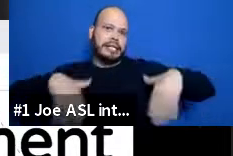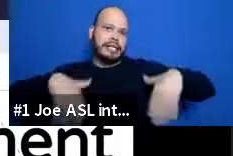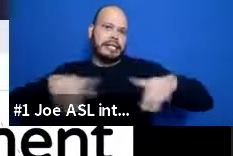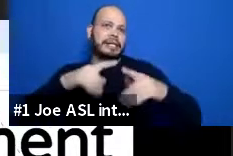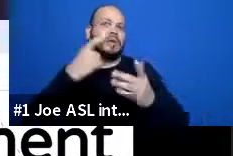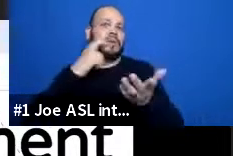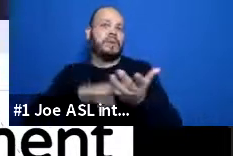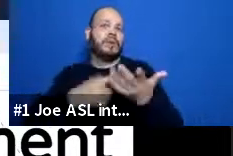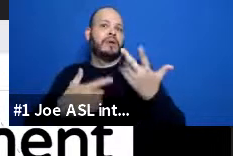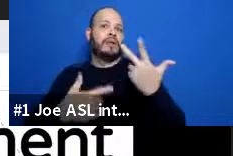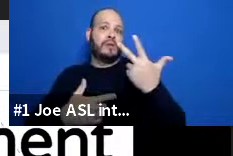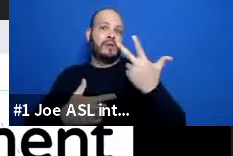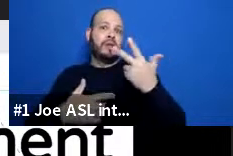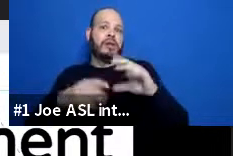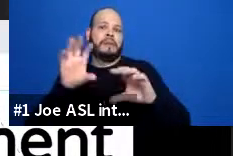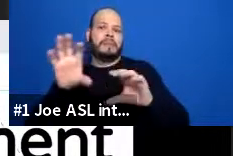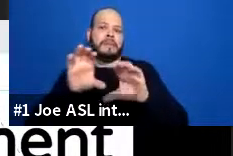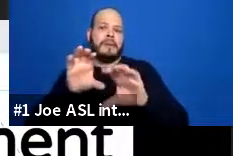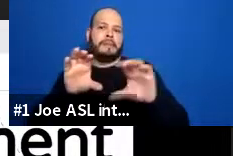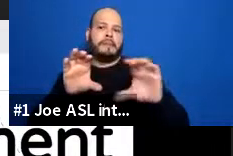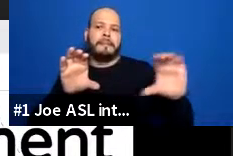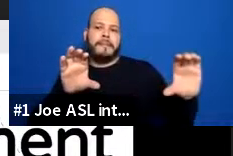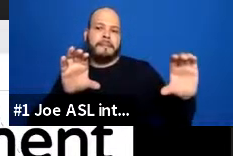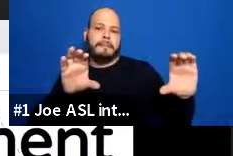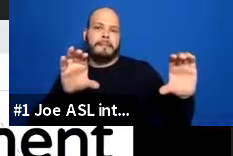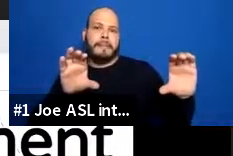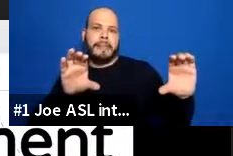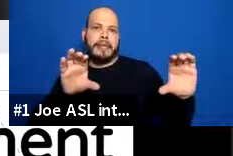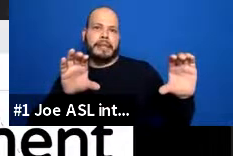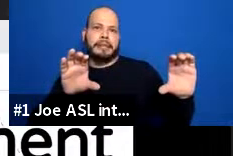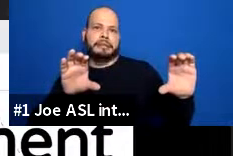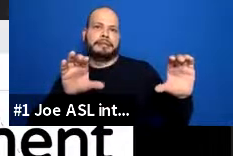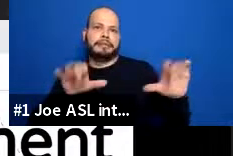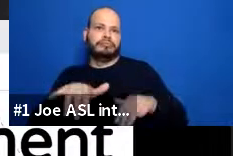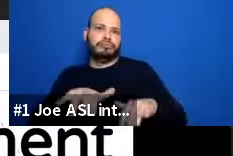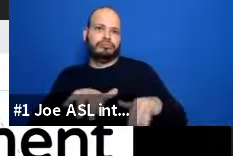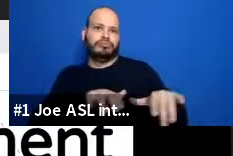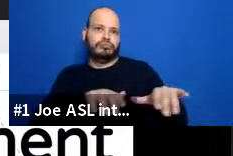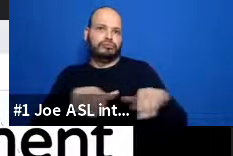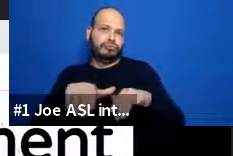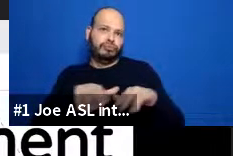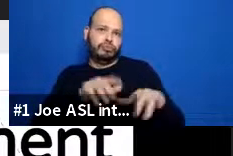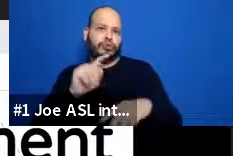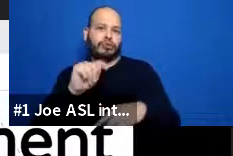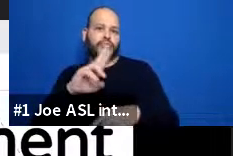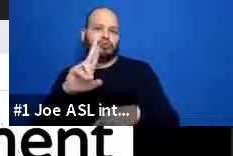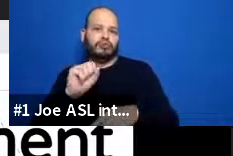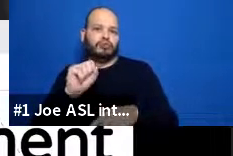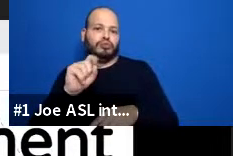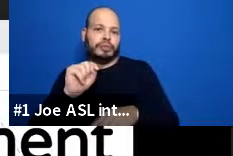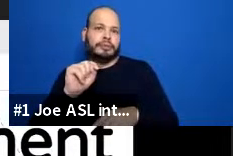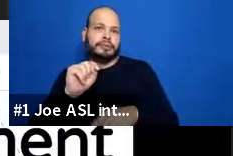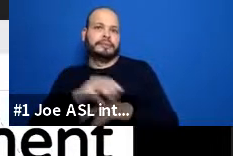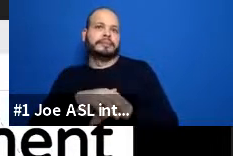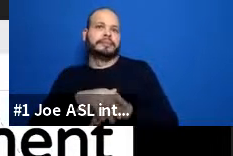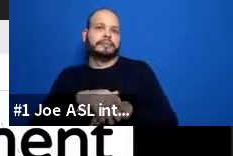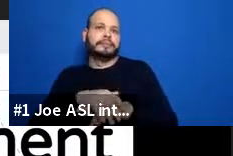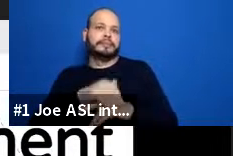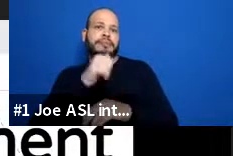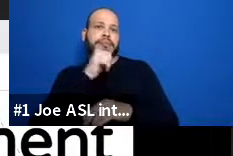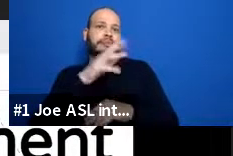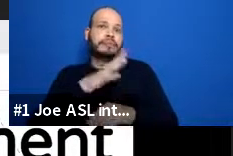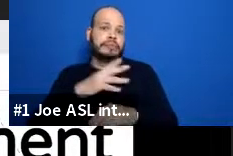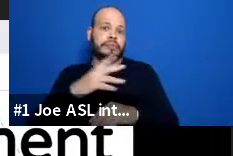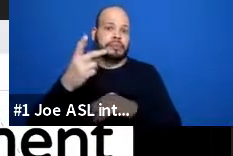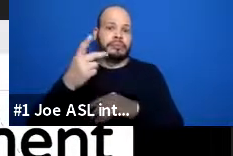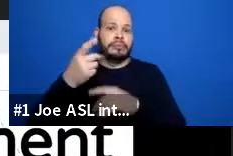Segorite Land Trust, the back profile of a woman with two long braids wearing a t-shirt that says